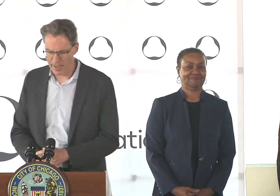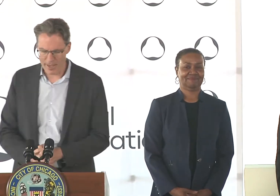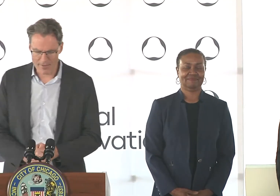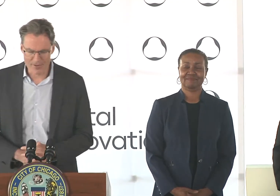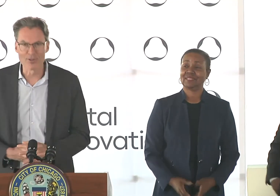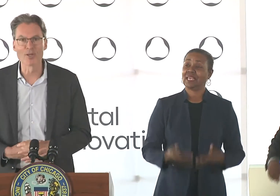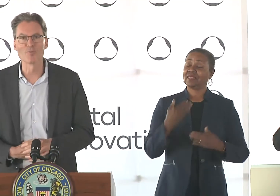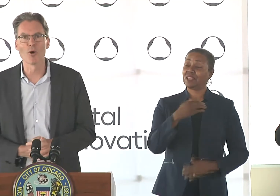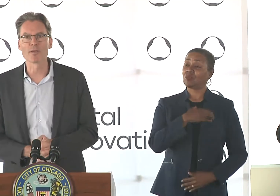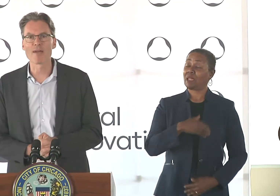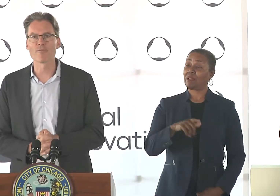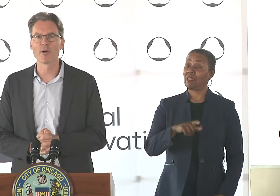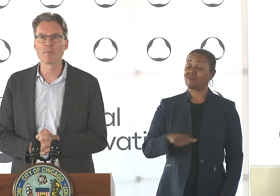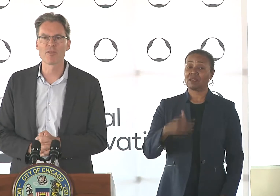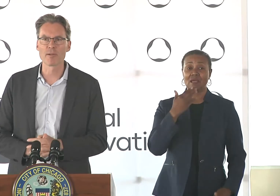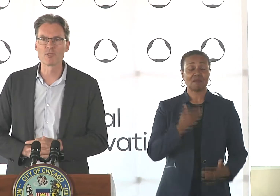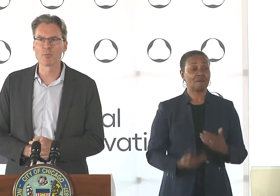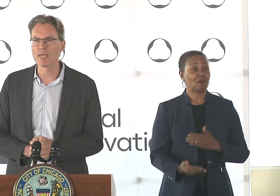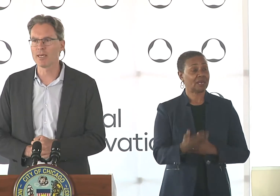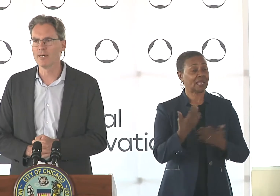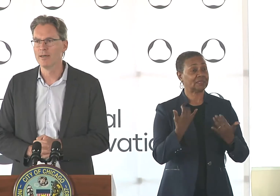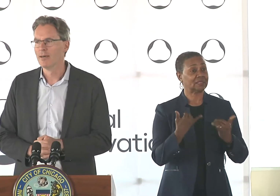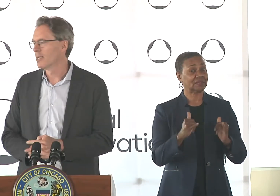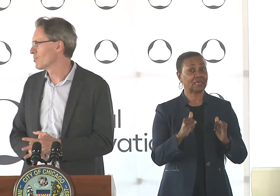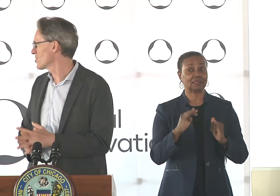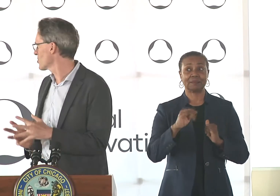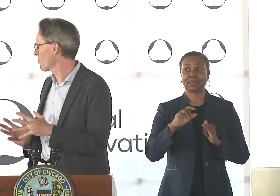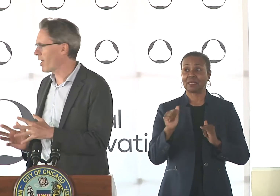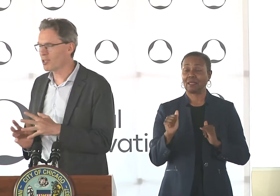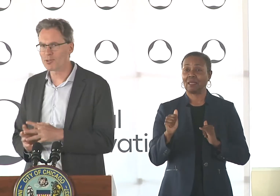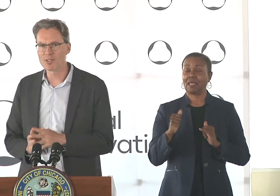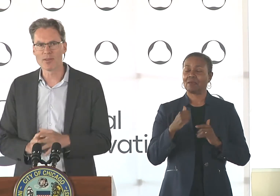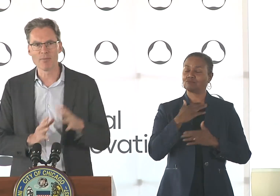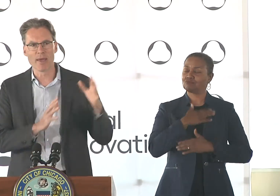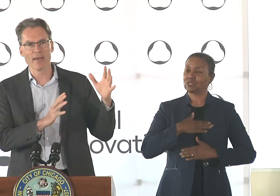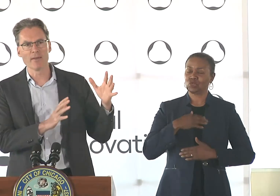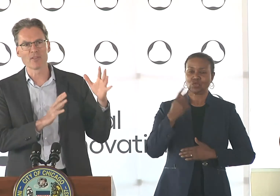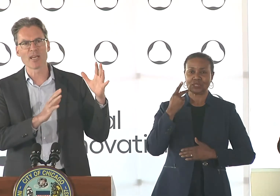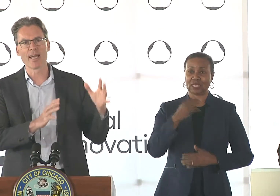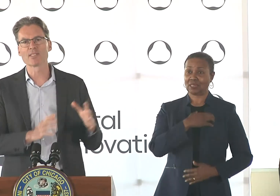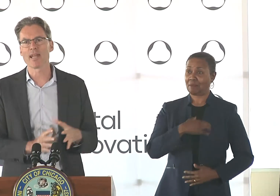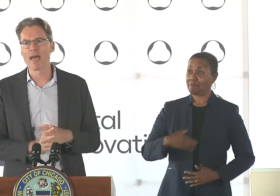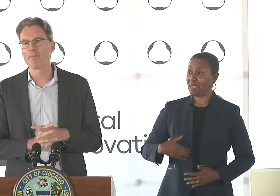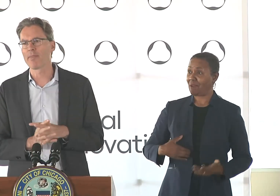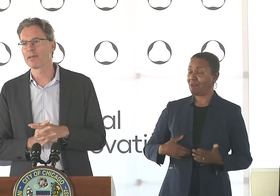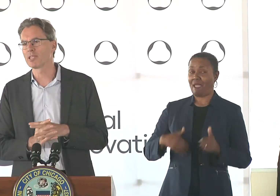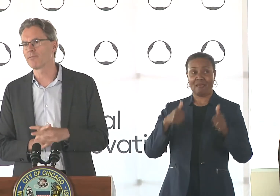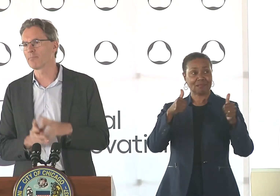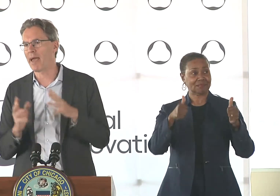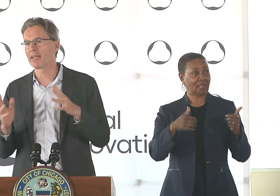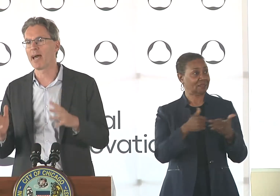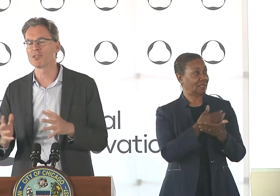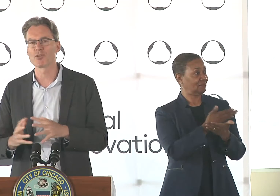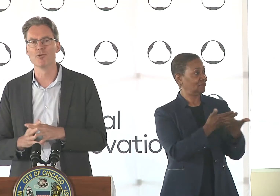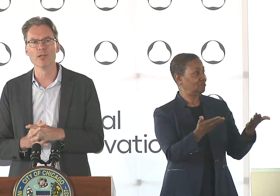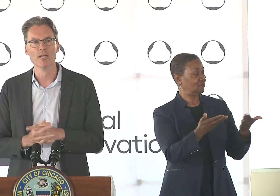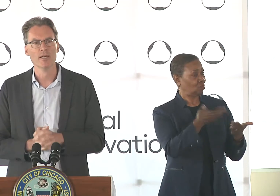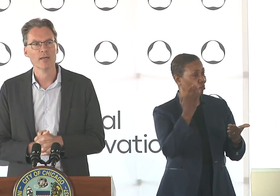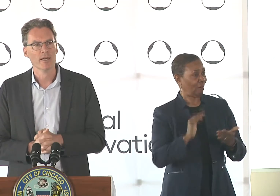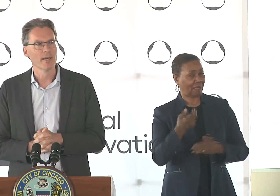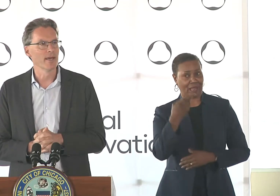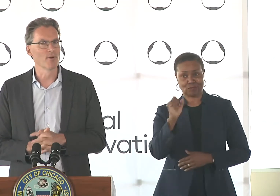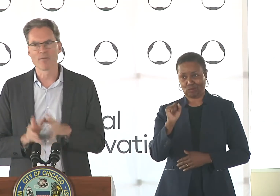Thank you, Mayor Lightfoot, and good morning, everyone. I'm thrilled to be here, and it was such a pleasure to see the mayor in the science lab. I think she felt back in high